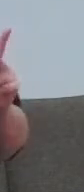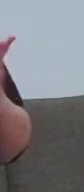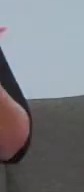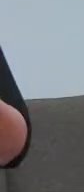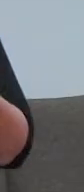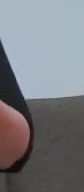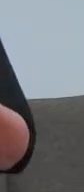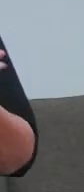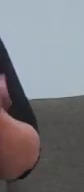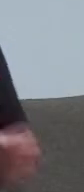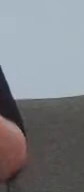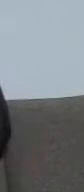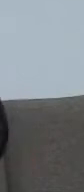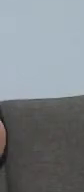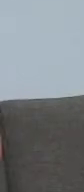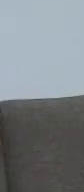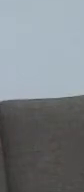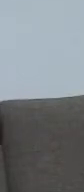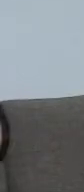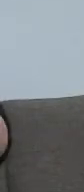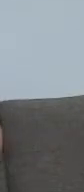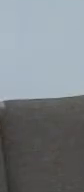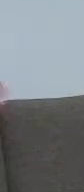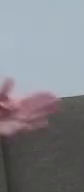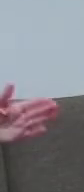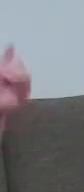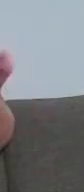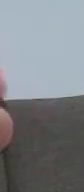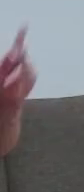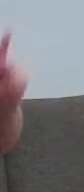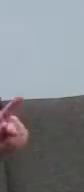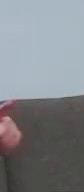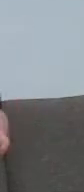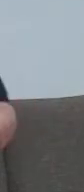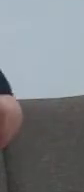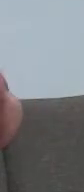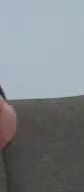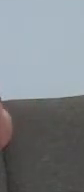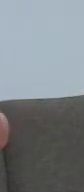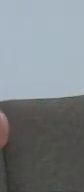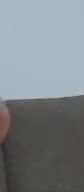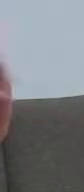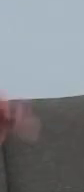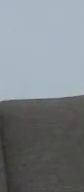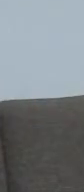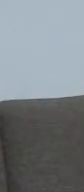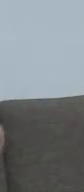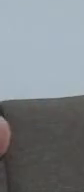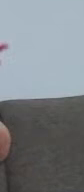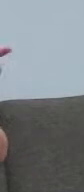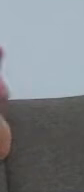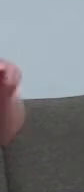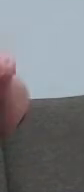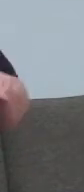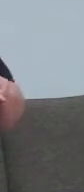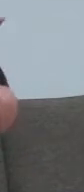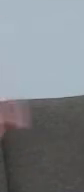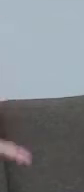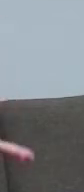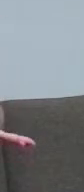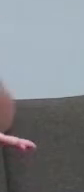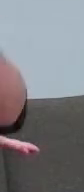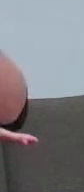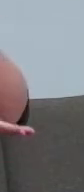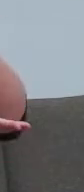this room. Most people are insufferably uncomfortable after about 30 minutes of sitting in there.